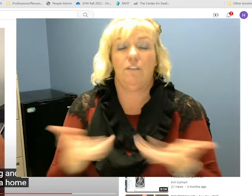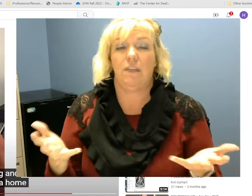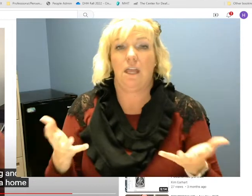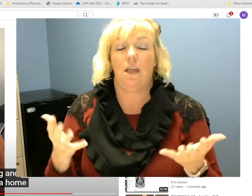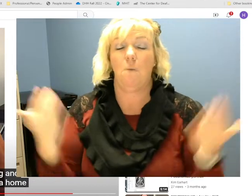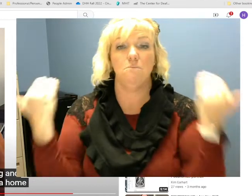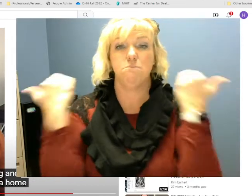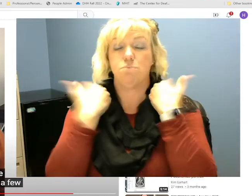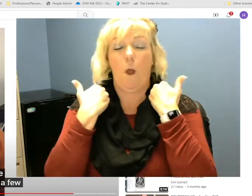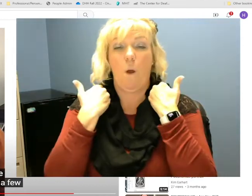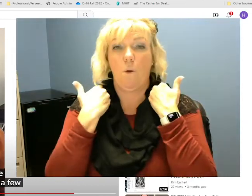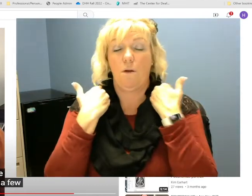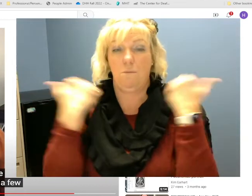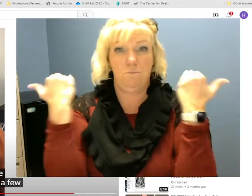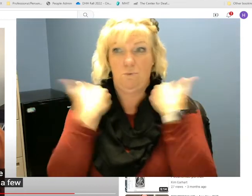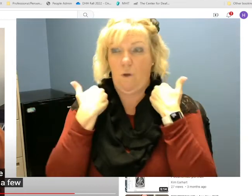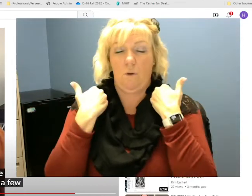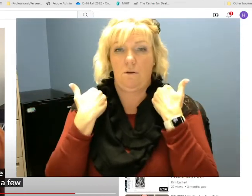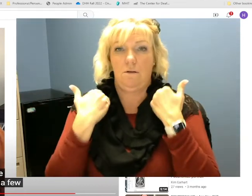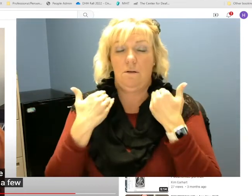penniless, and he'll be without a home, it says,